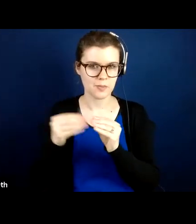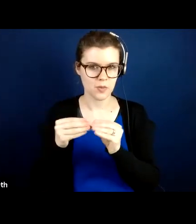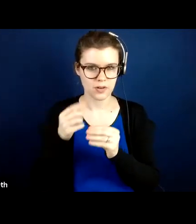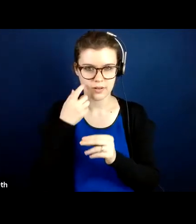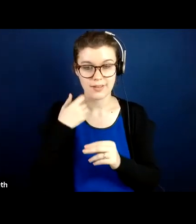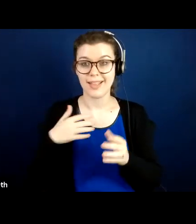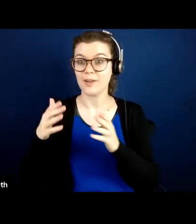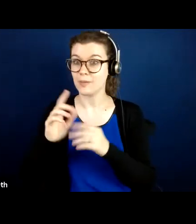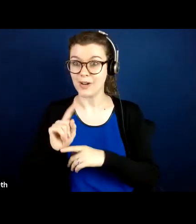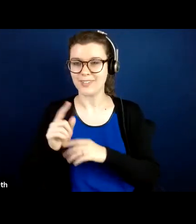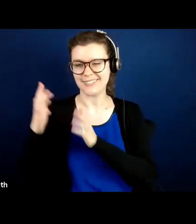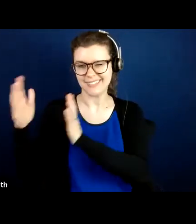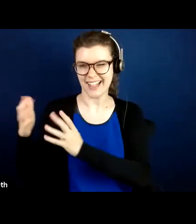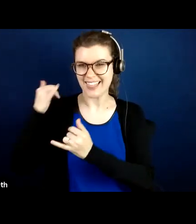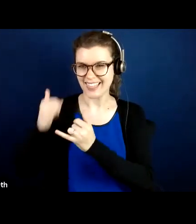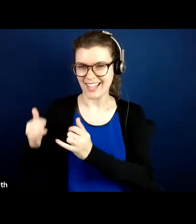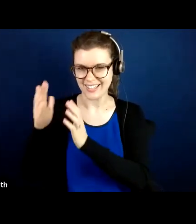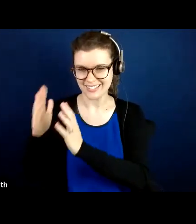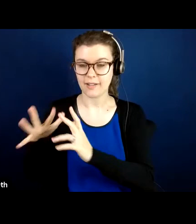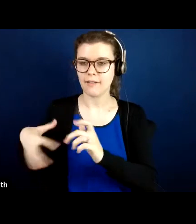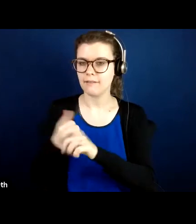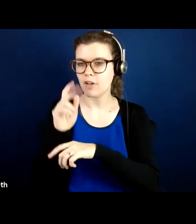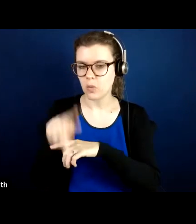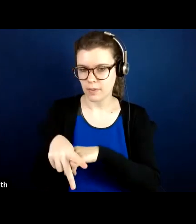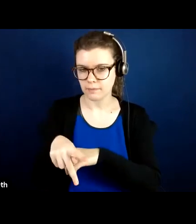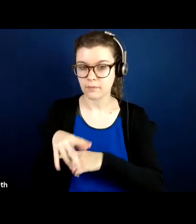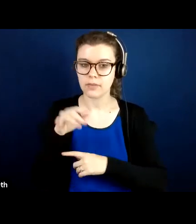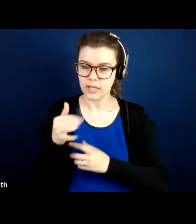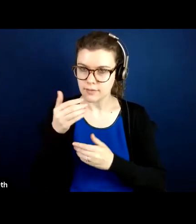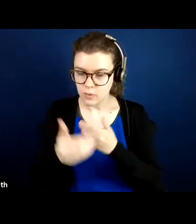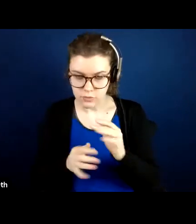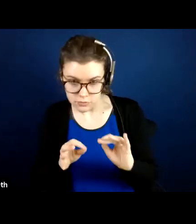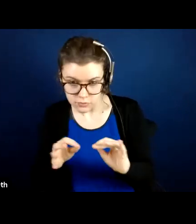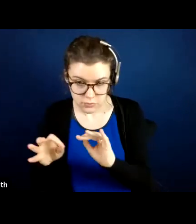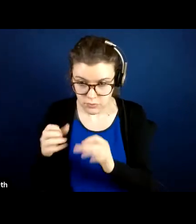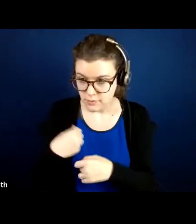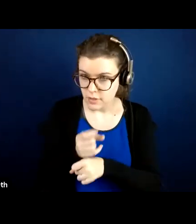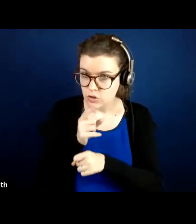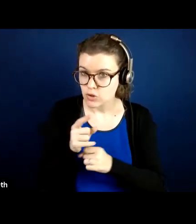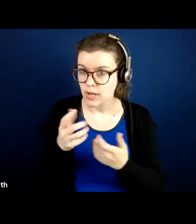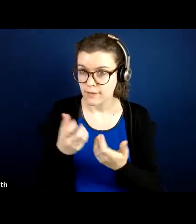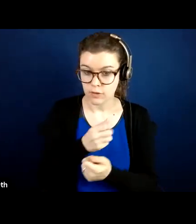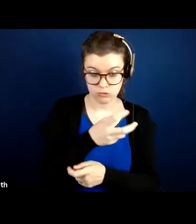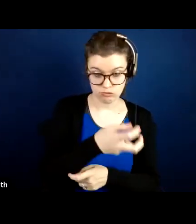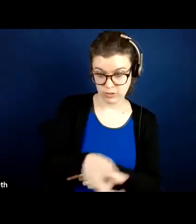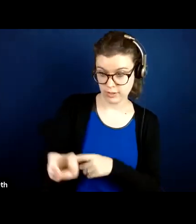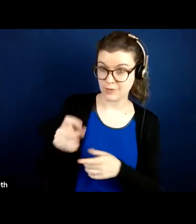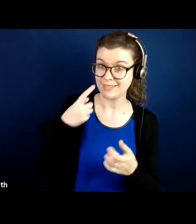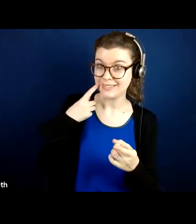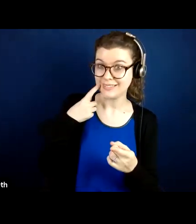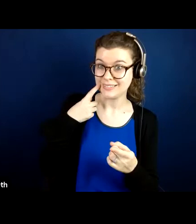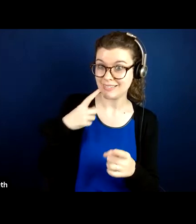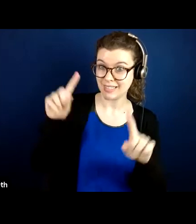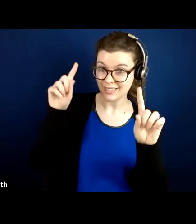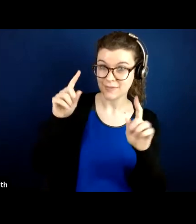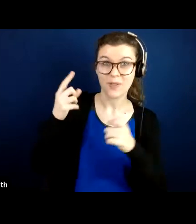period. Follow-up is our process of making sure that the transition is not only successful on move-in day,